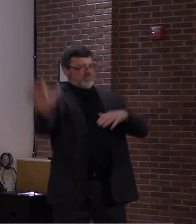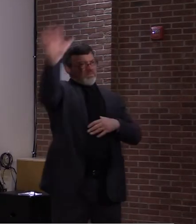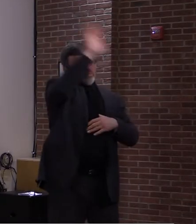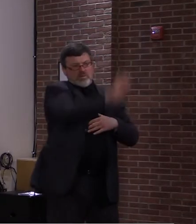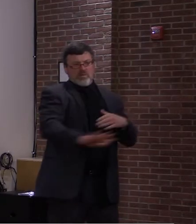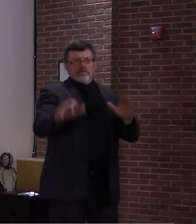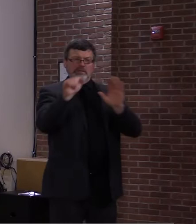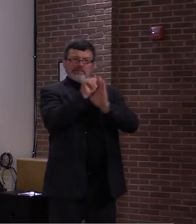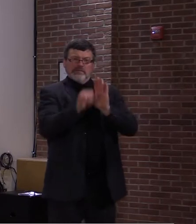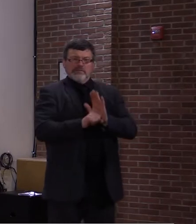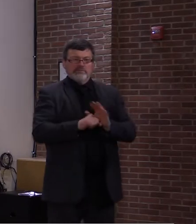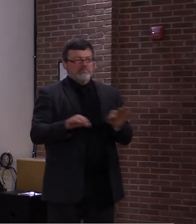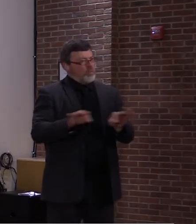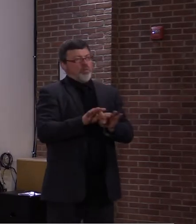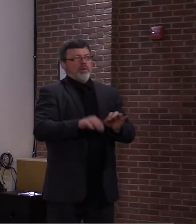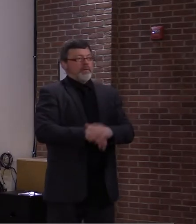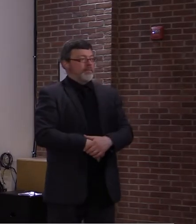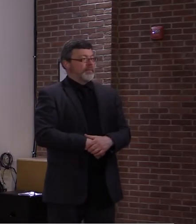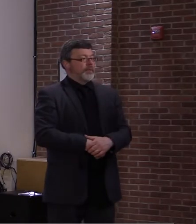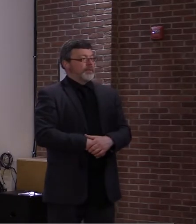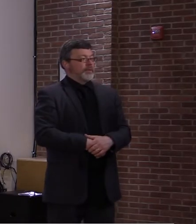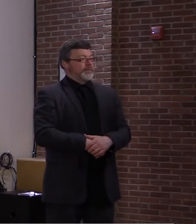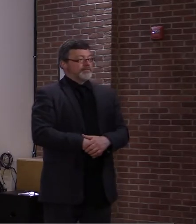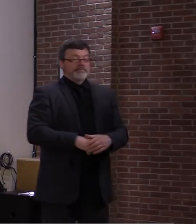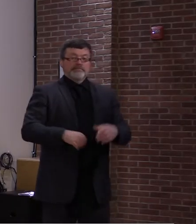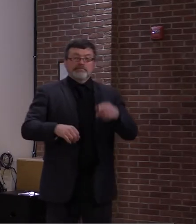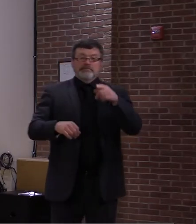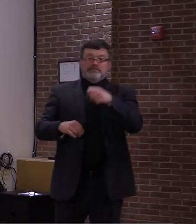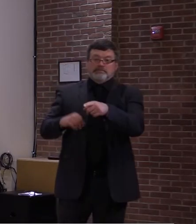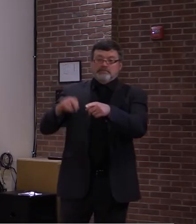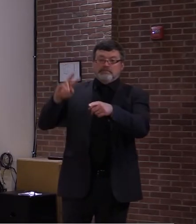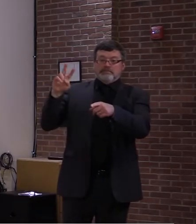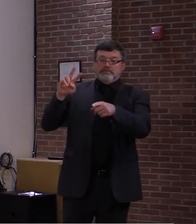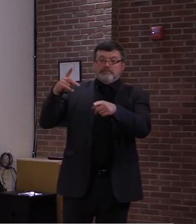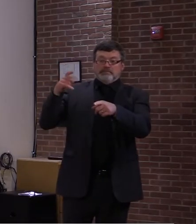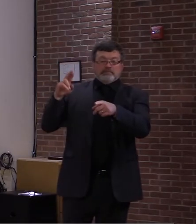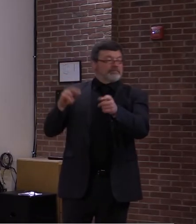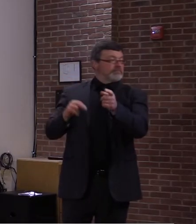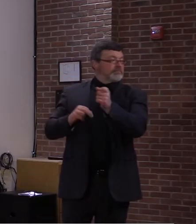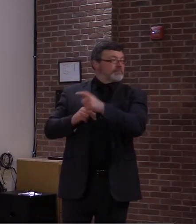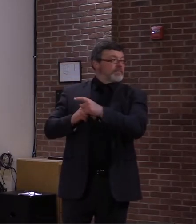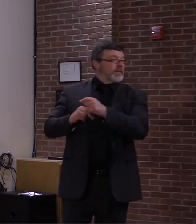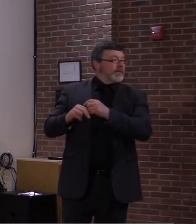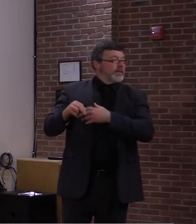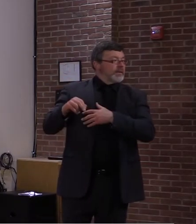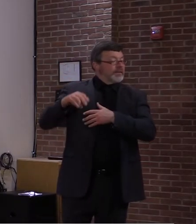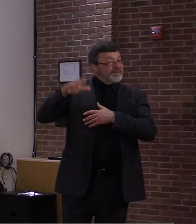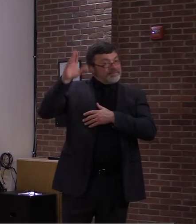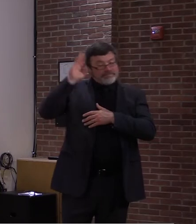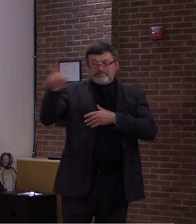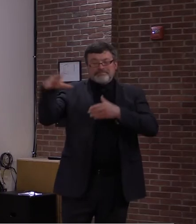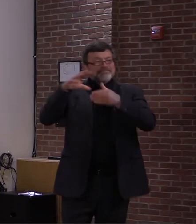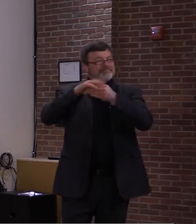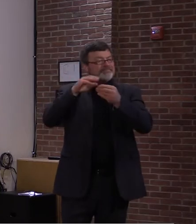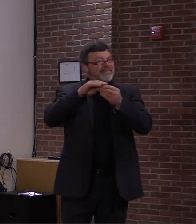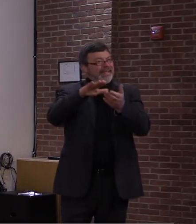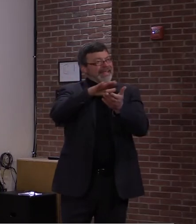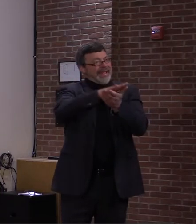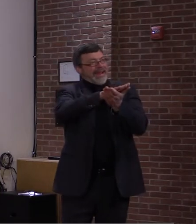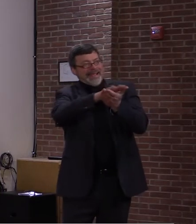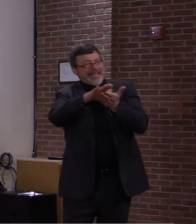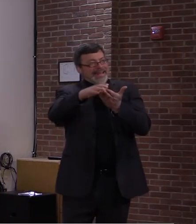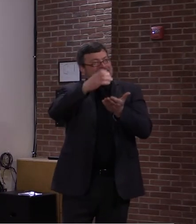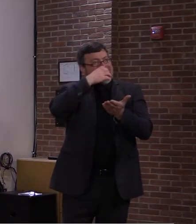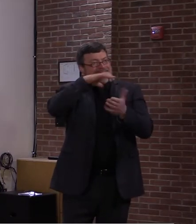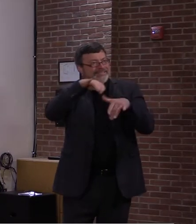Governor, I was wondering, when the House passed the Clean Heat Standard Bill, you had a big concern about the fact that the